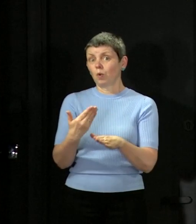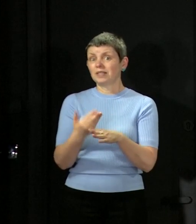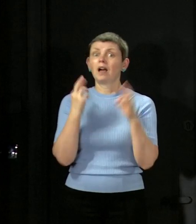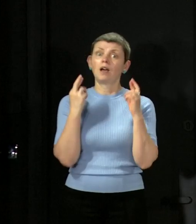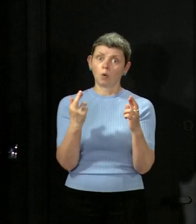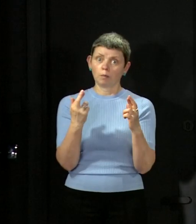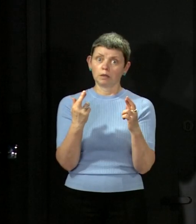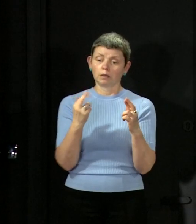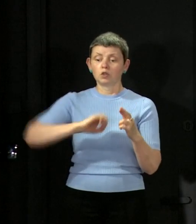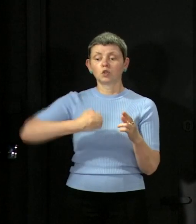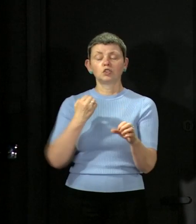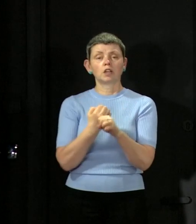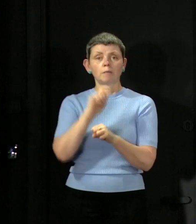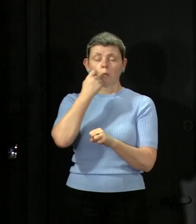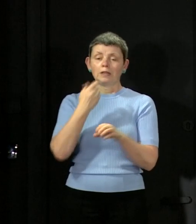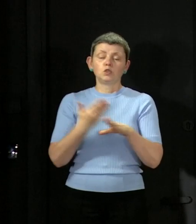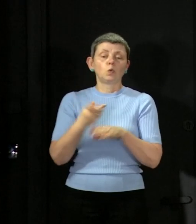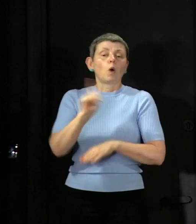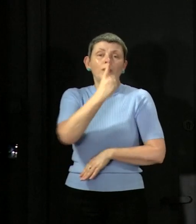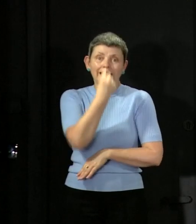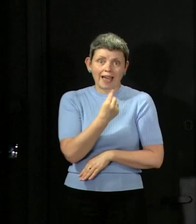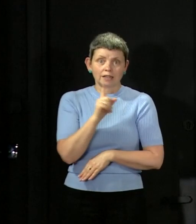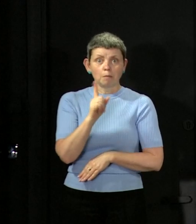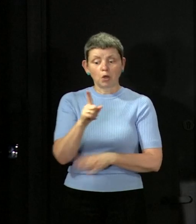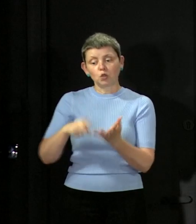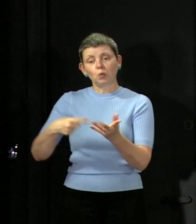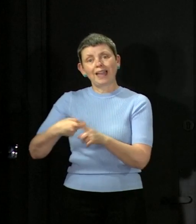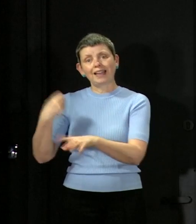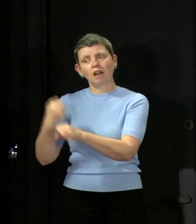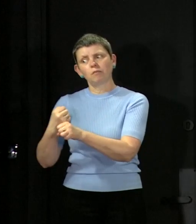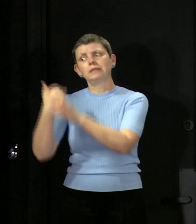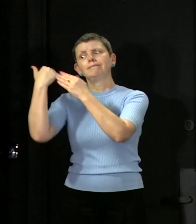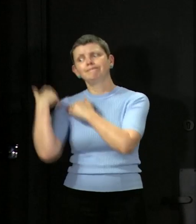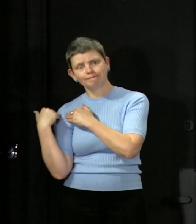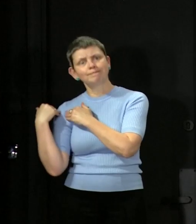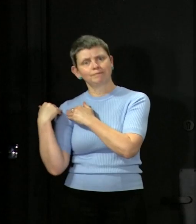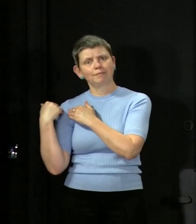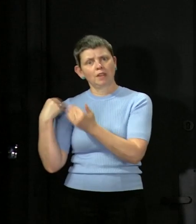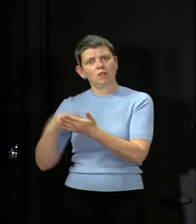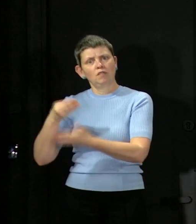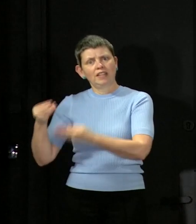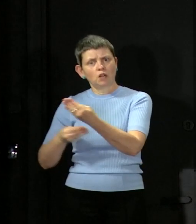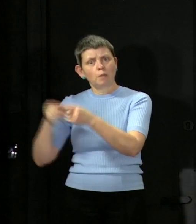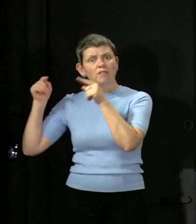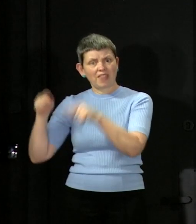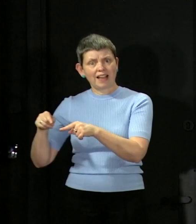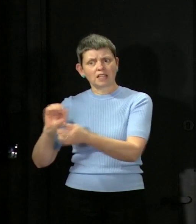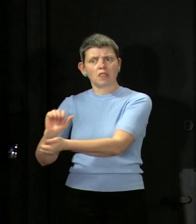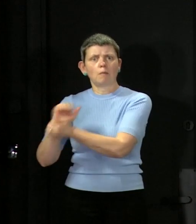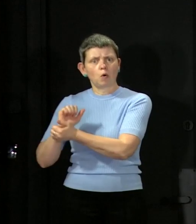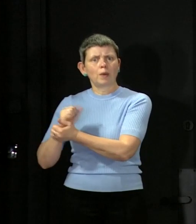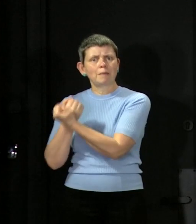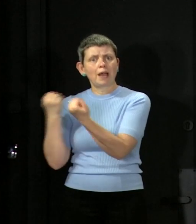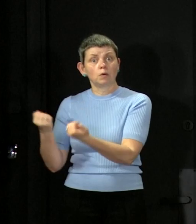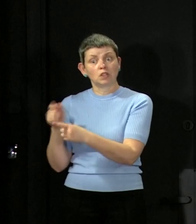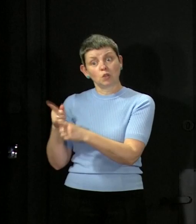do everything we can, but it is the UK Government that still holds the main economic levers and the borrowing power, so we